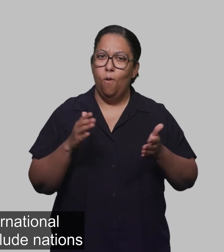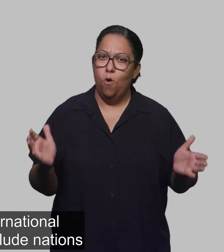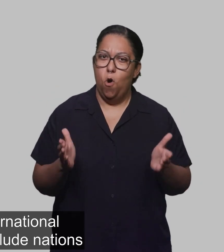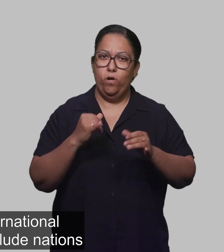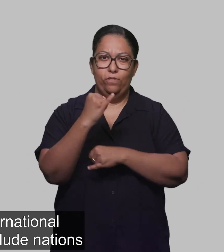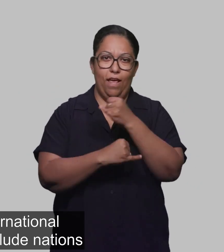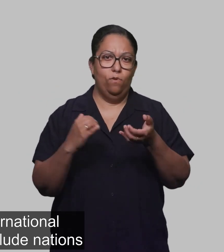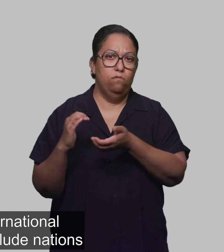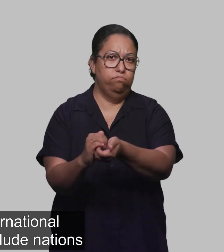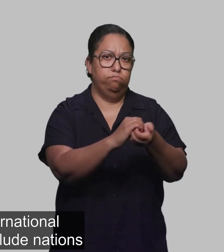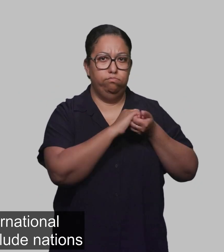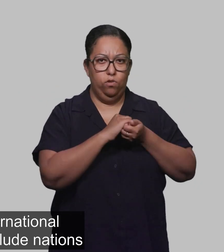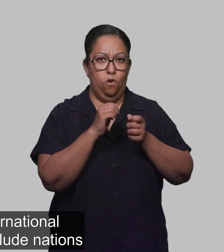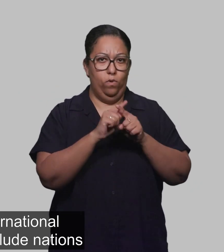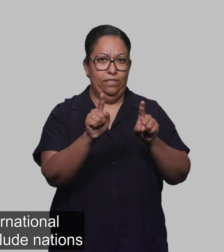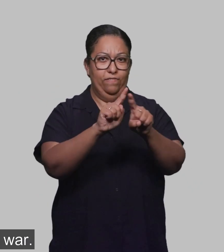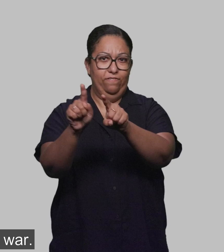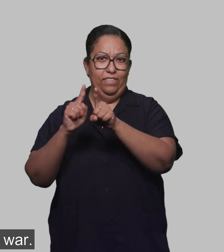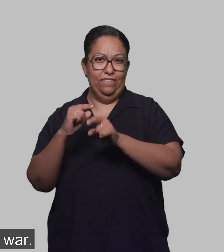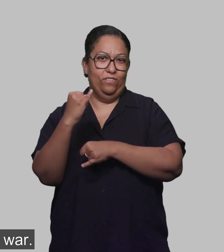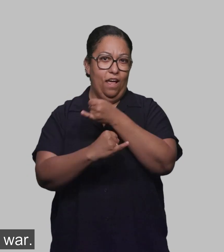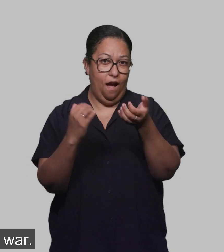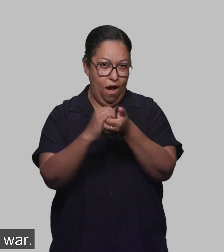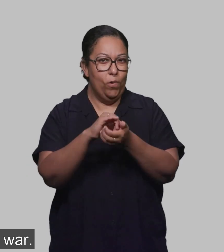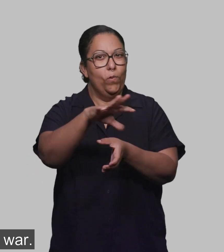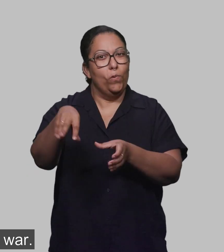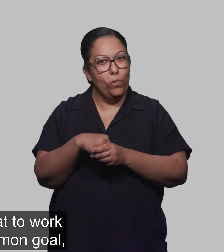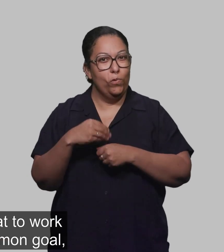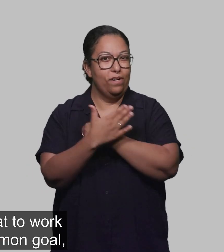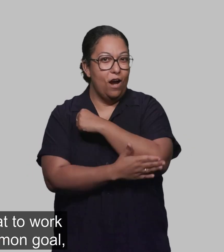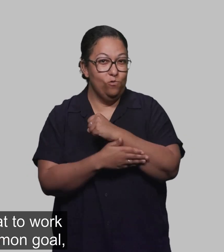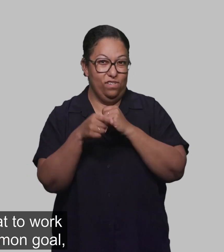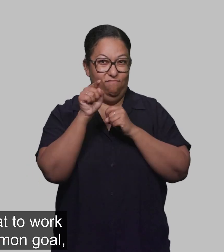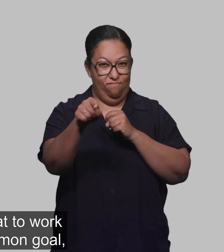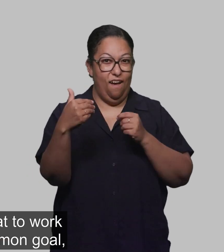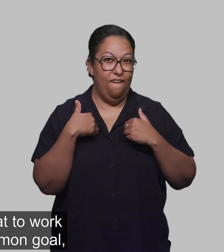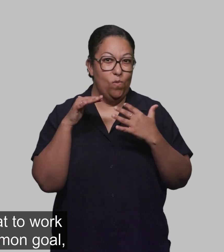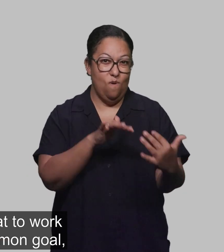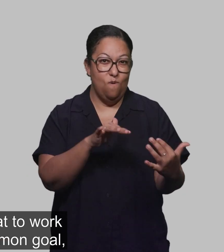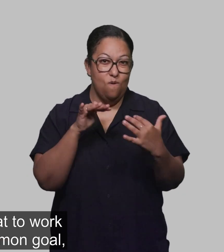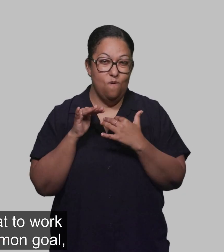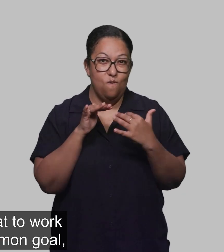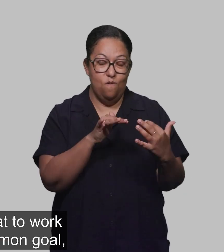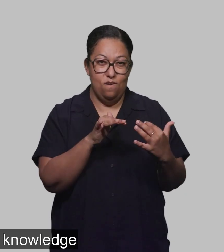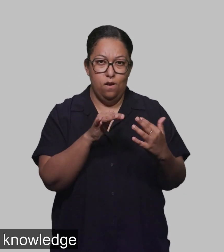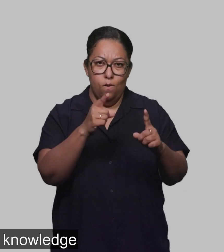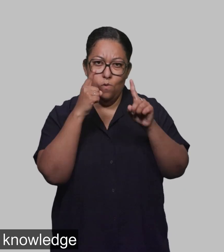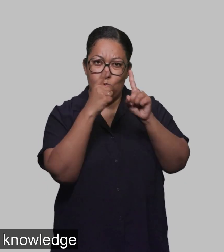those international collaborations include nations that are at war. And it does that to work towards a common goal,